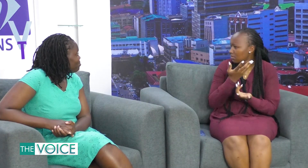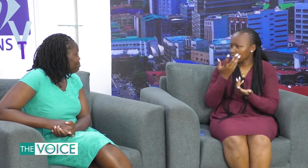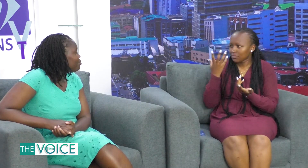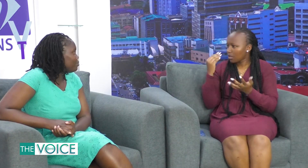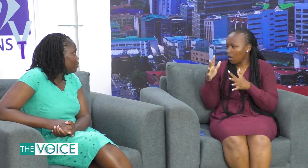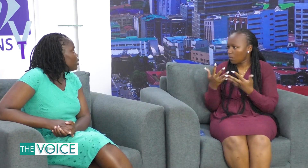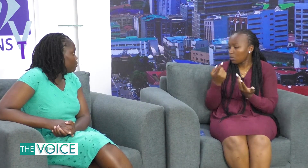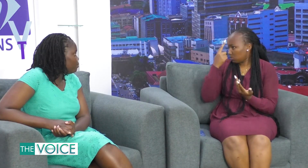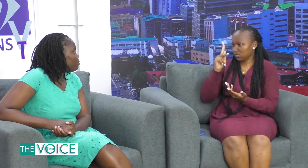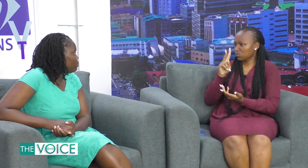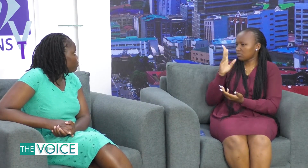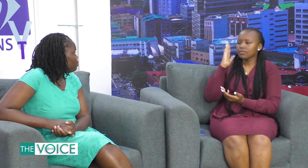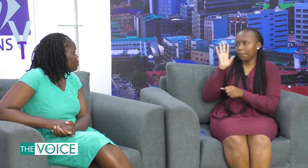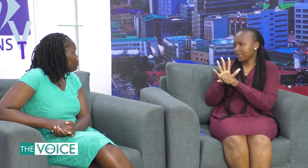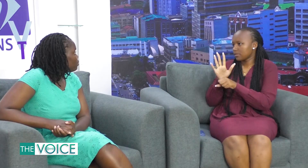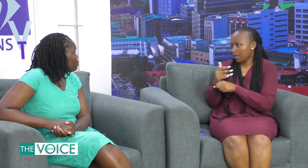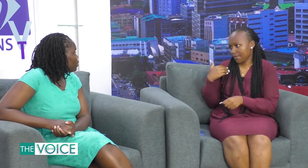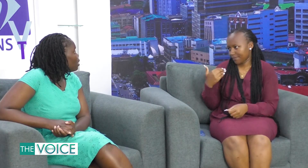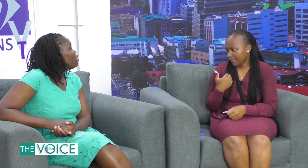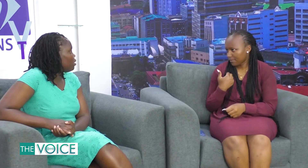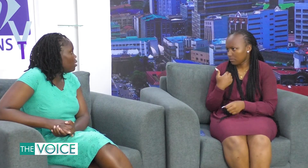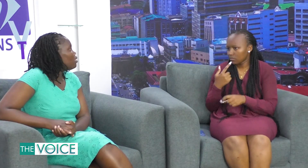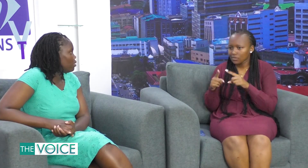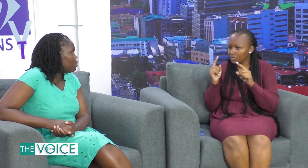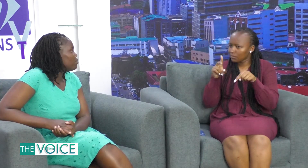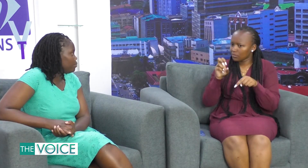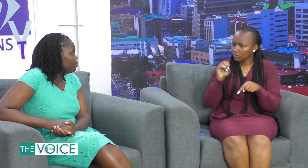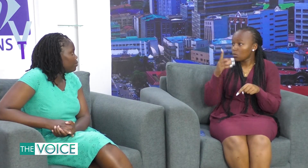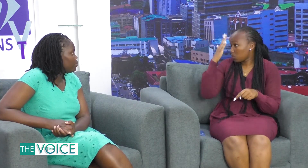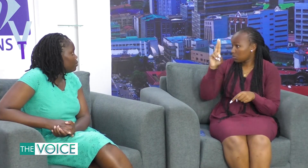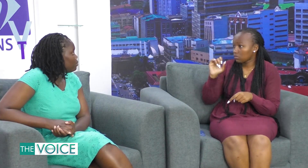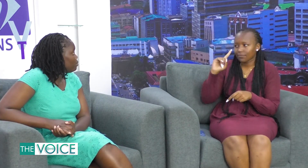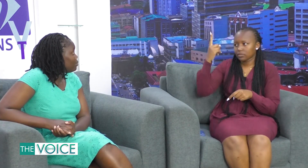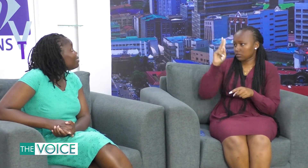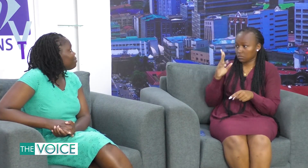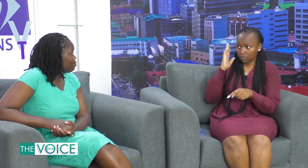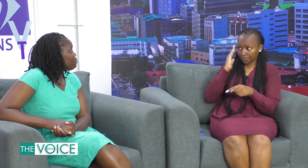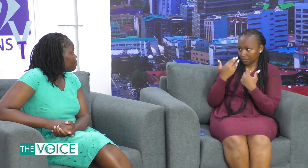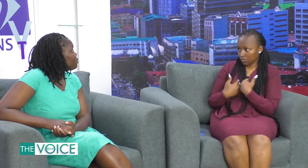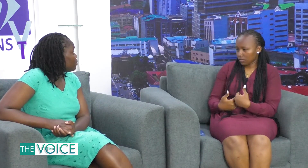was worried, am I the only deaf? So when I arrived at USIU,